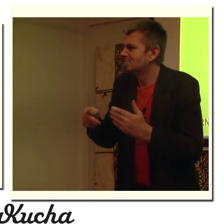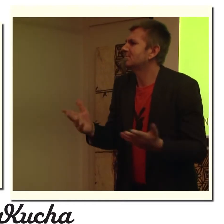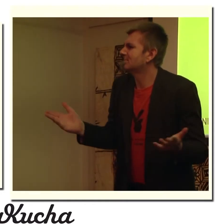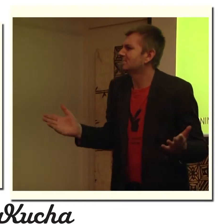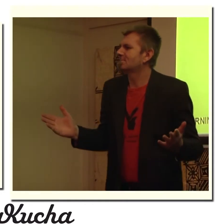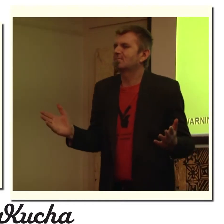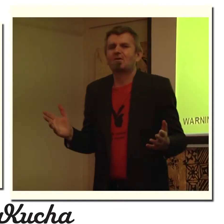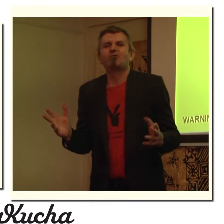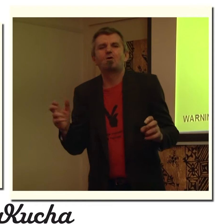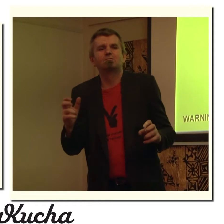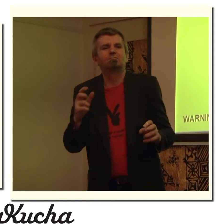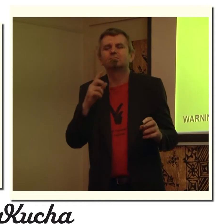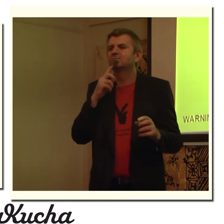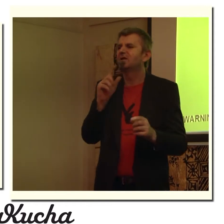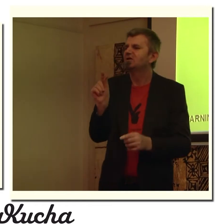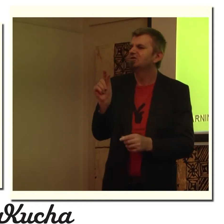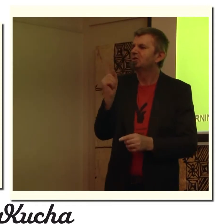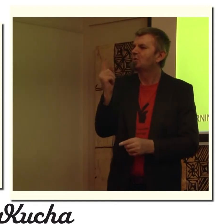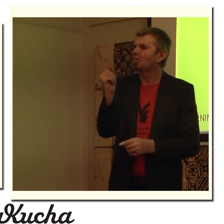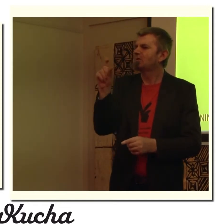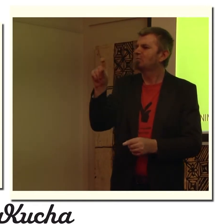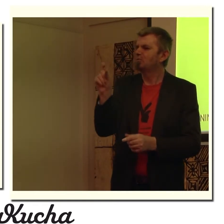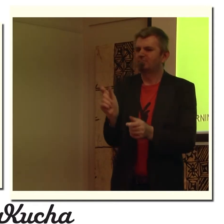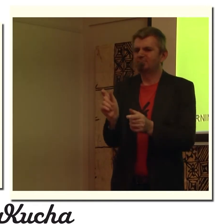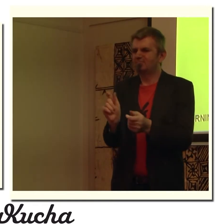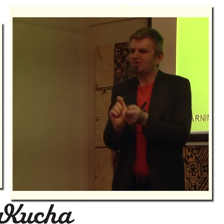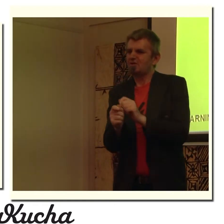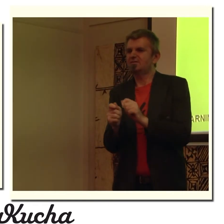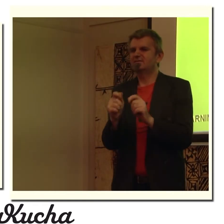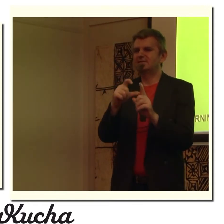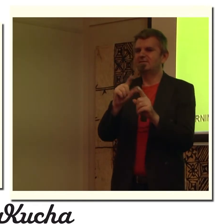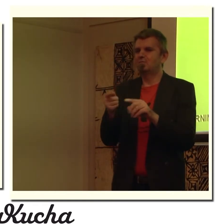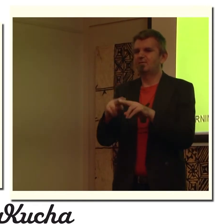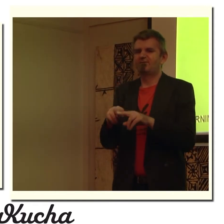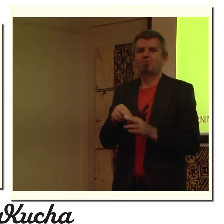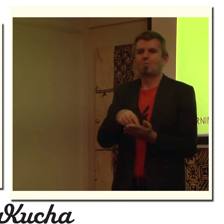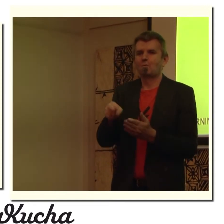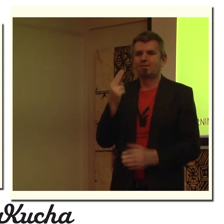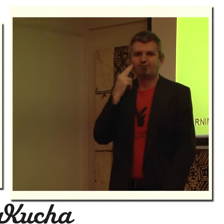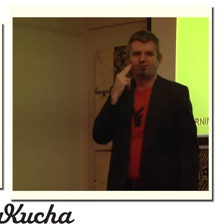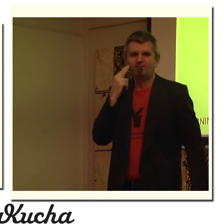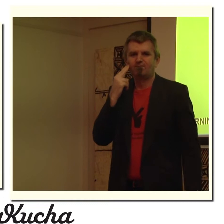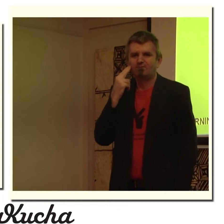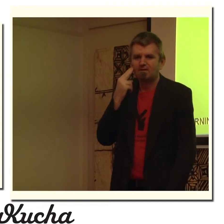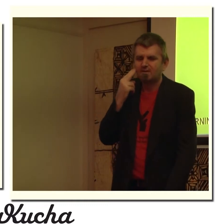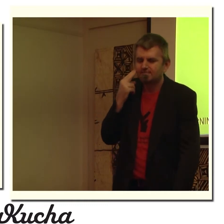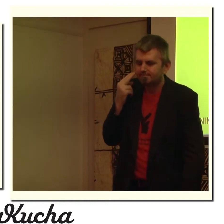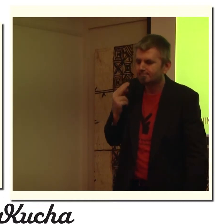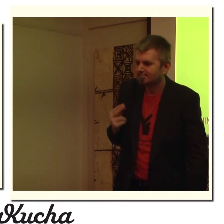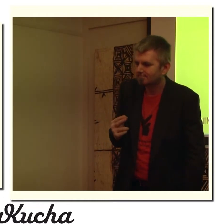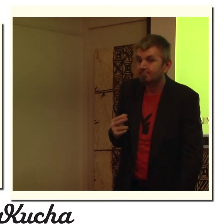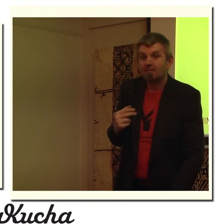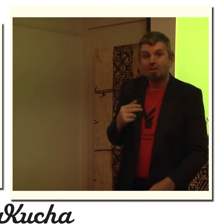Yeah. Oh, Life of the Walking Deaf. You know, because you've all heard of